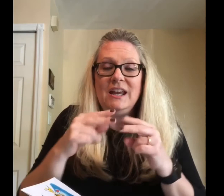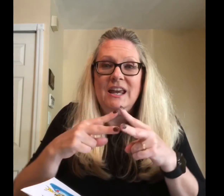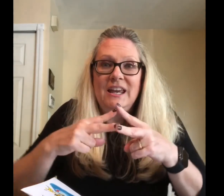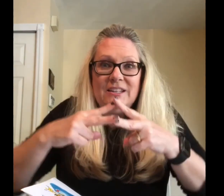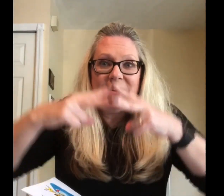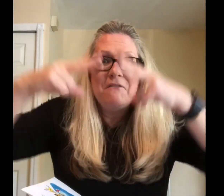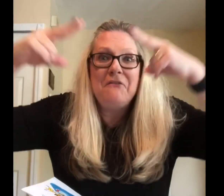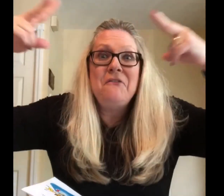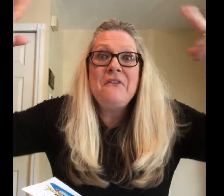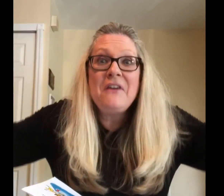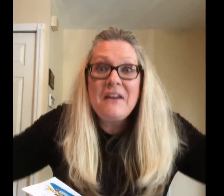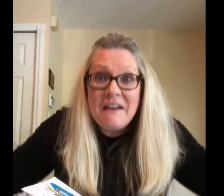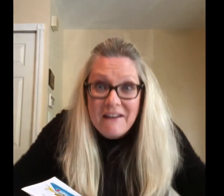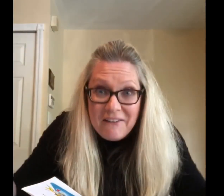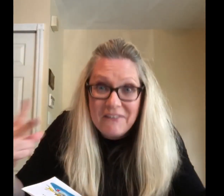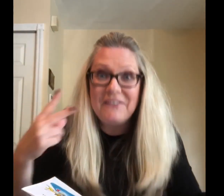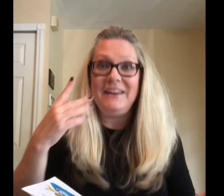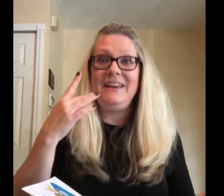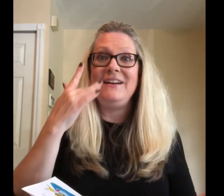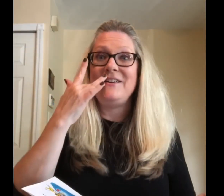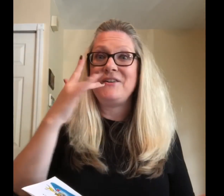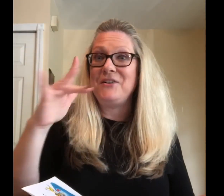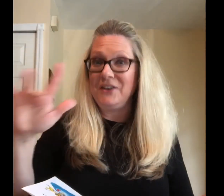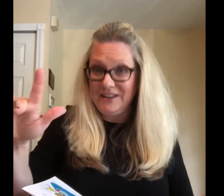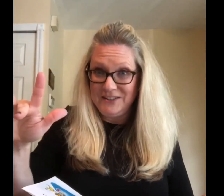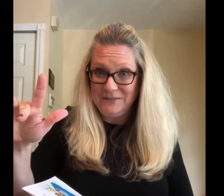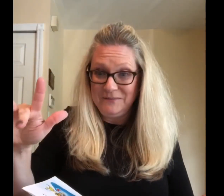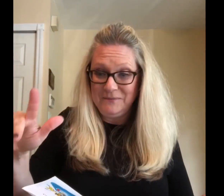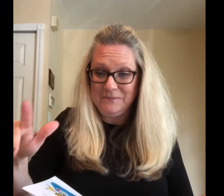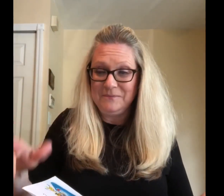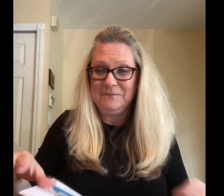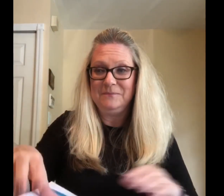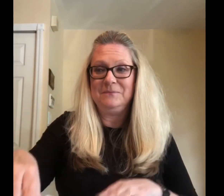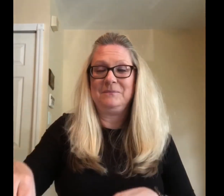is very good.